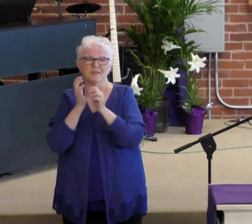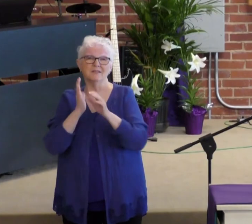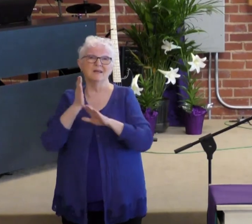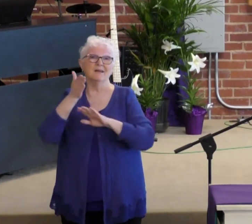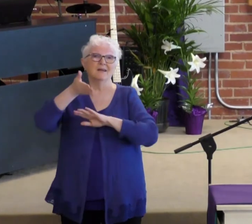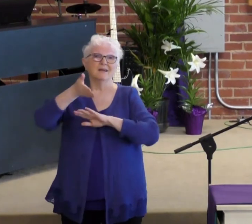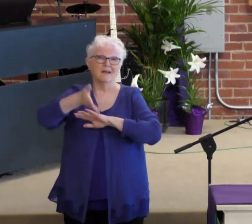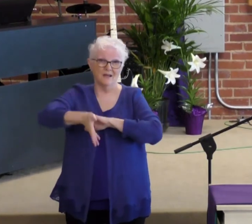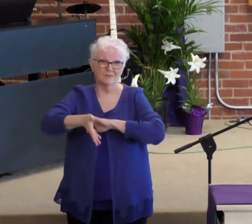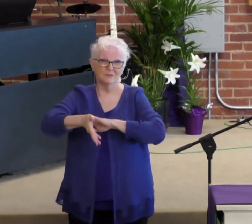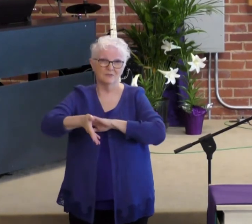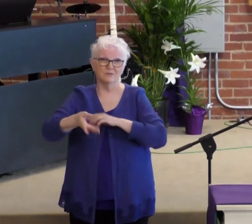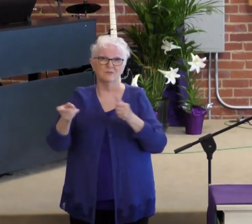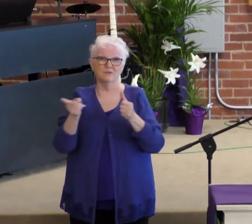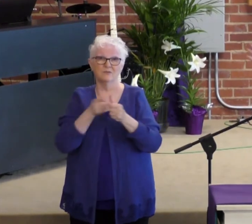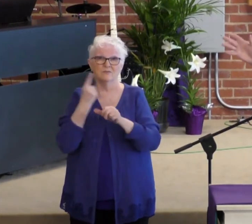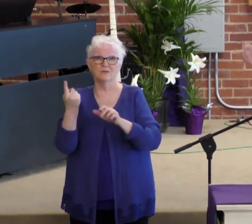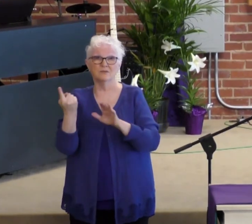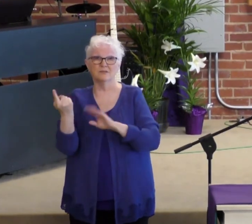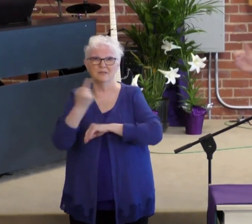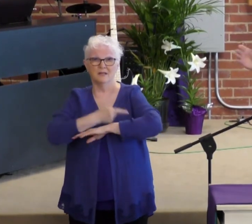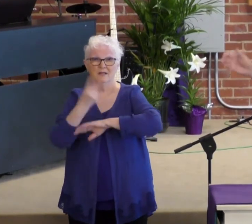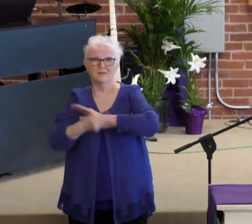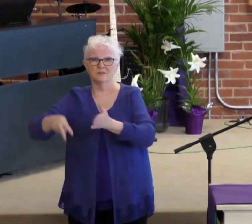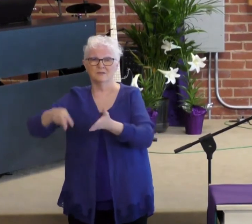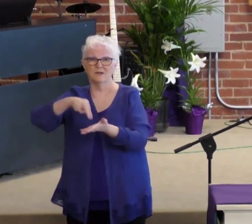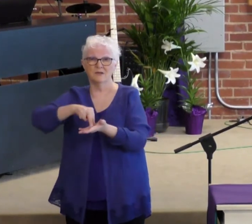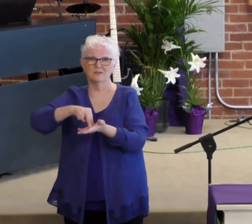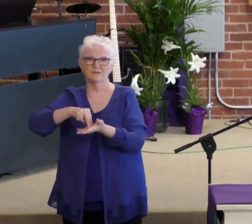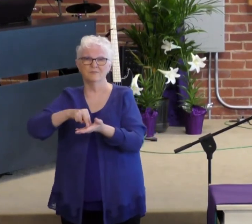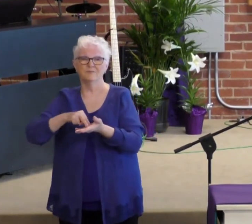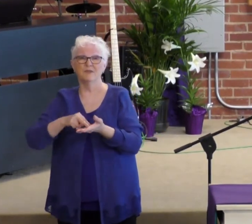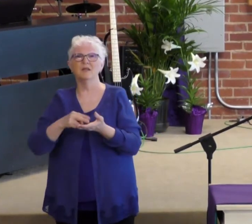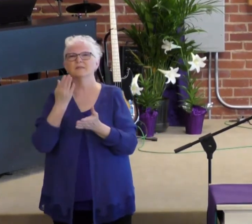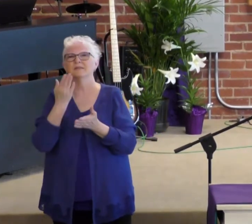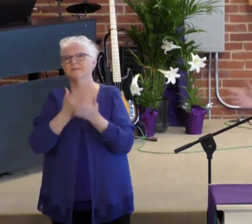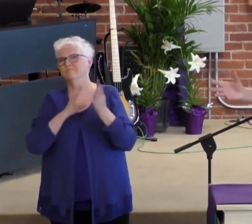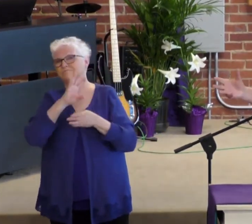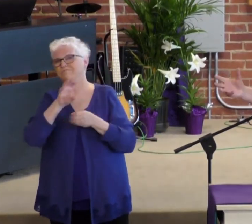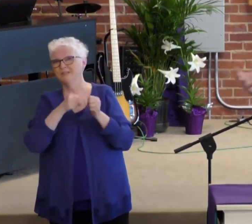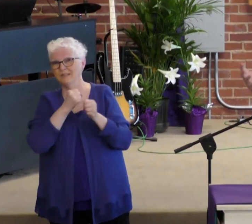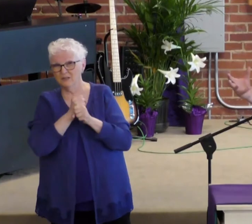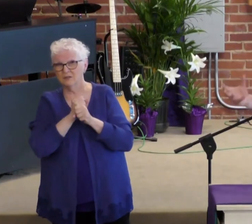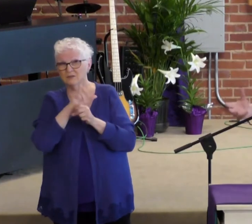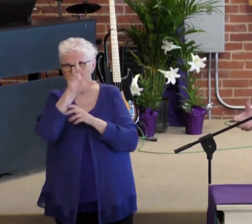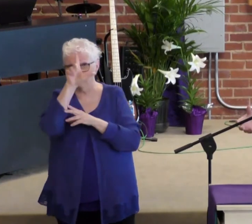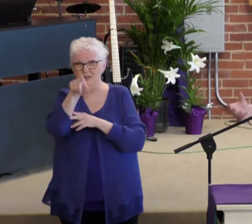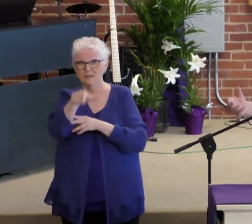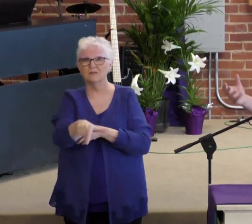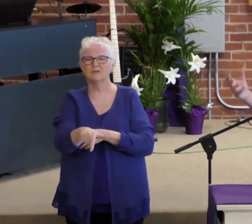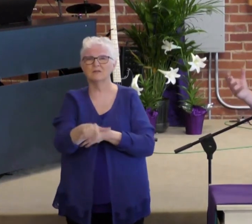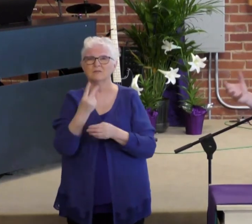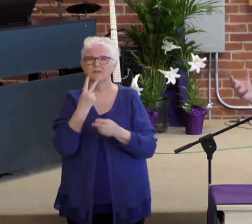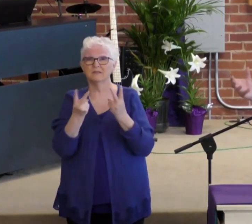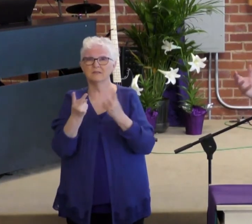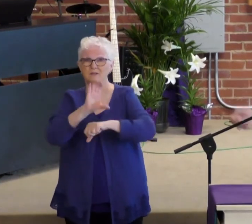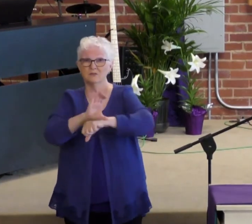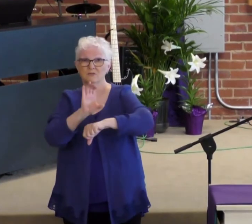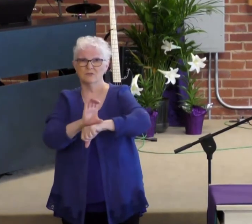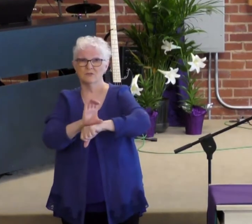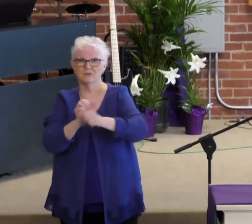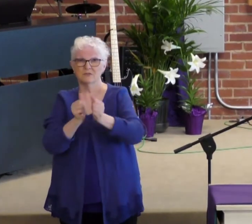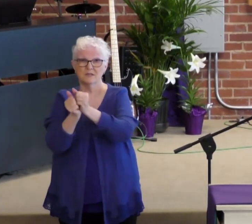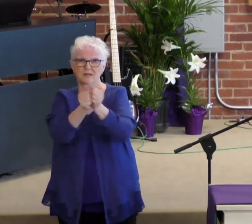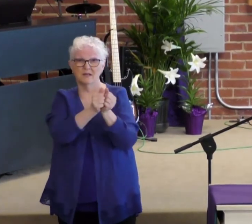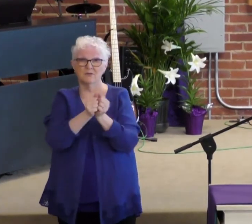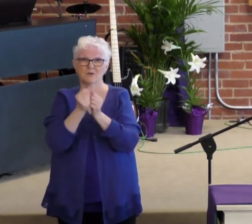first day of resurrection. Sometime, some years later, you know, we see the church together with one mind and